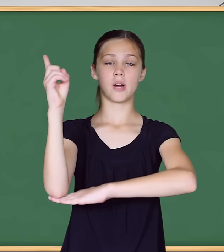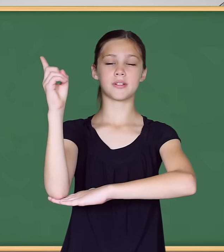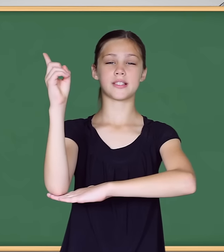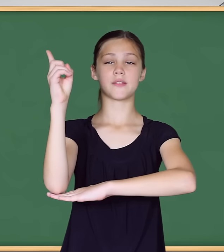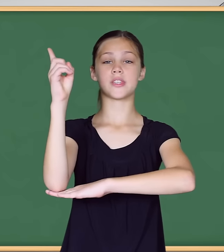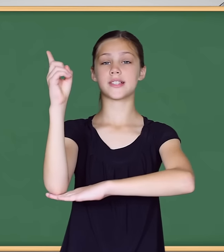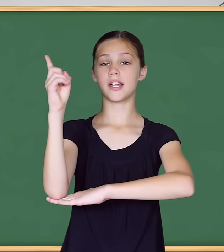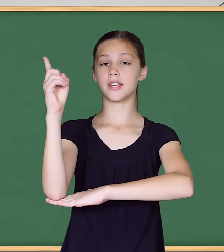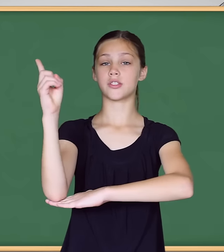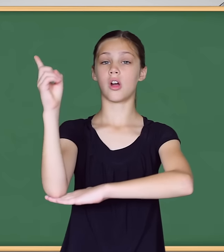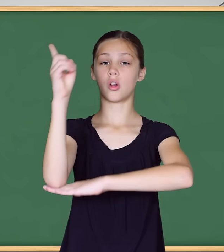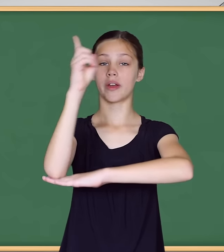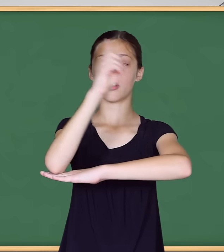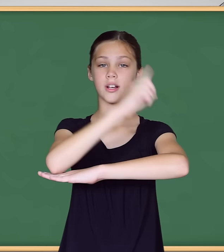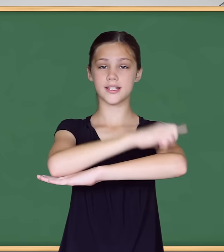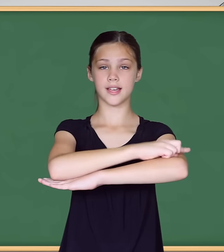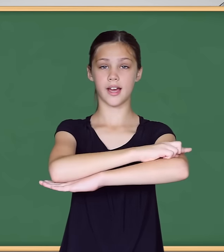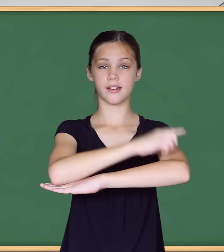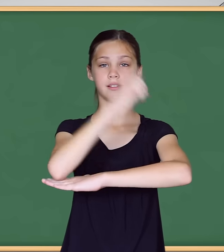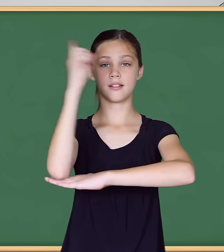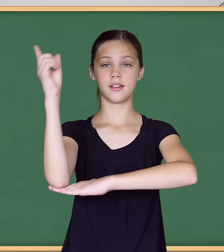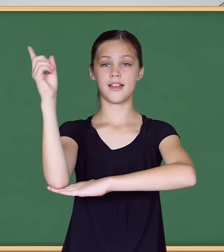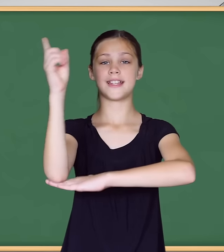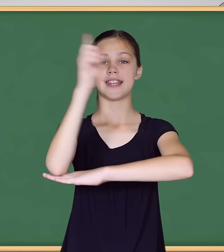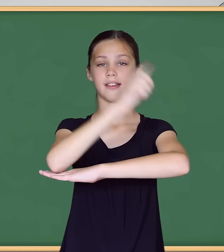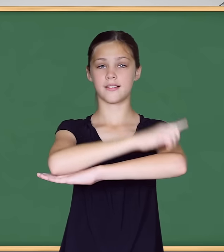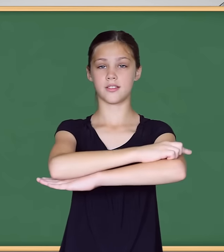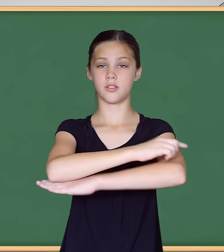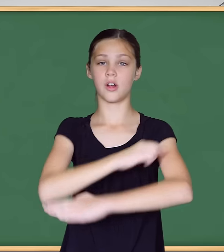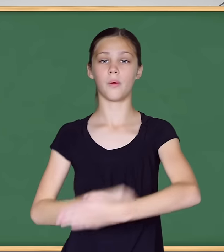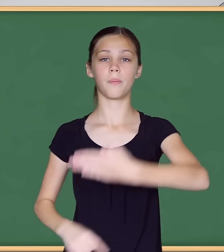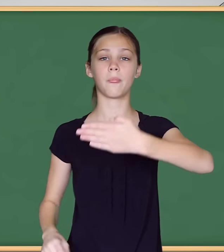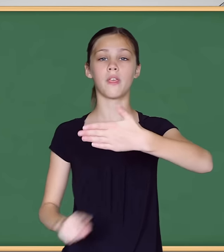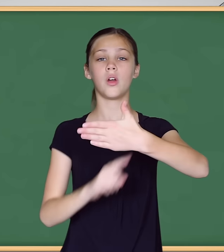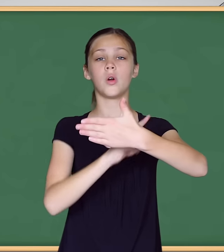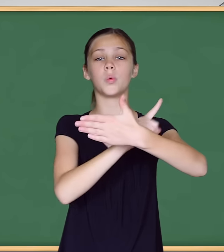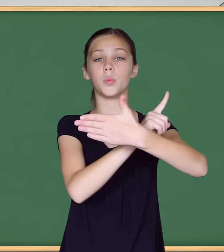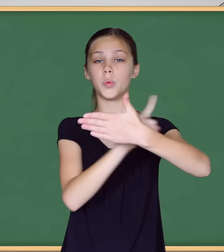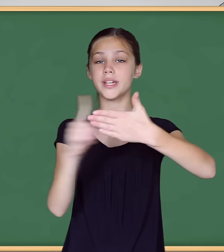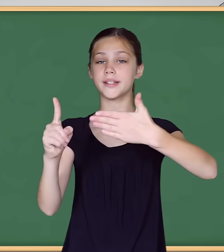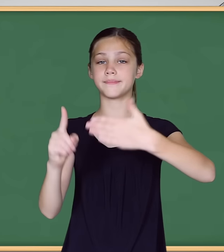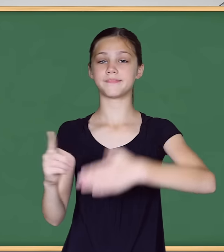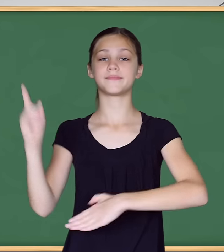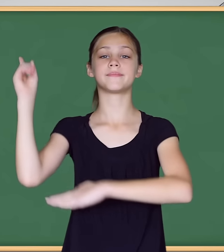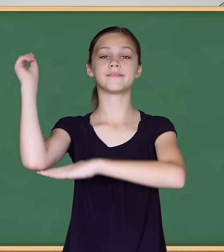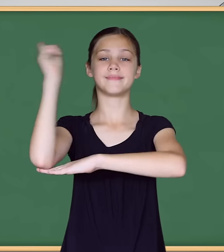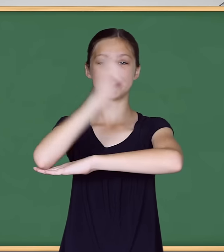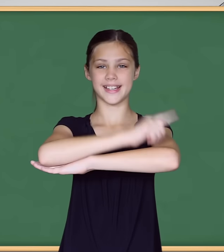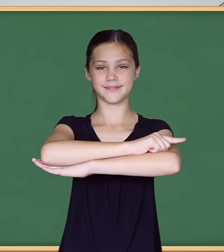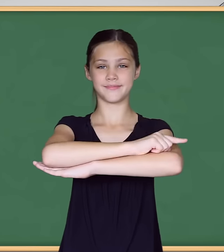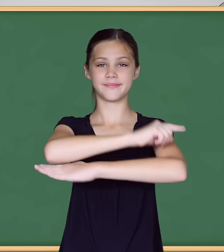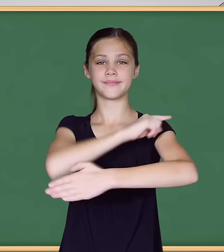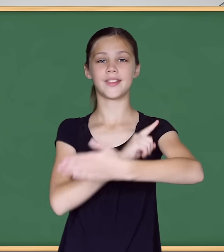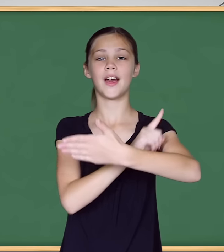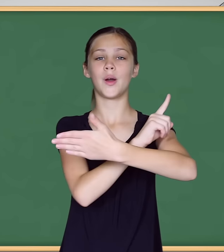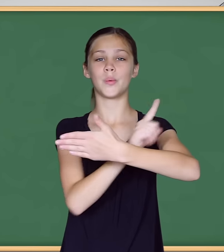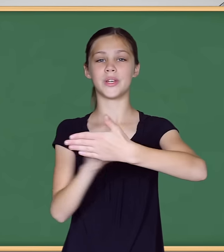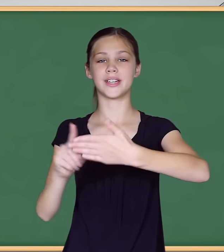And almost as if the sun is going across the sky, day. So you go week, day, week,